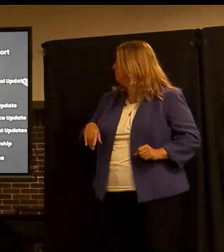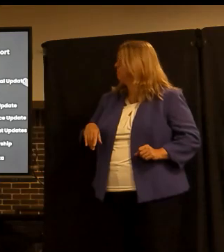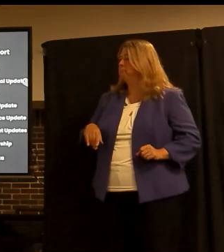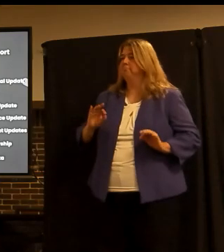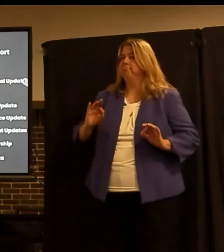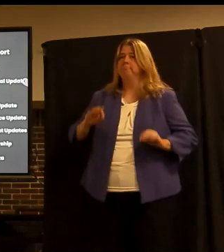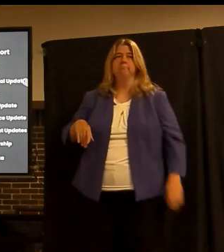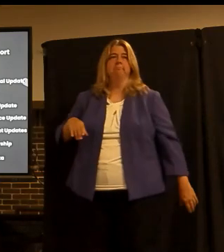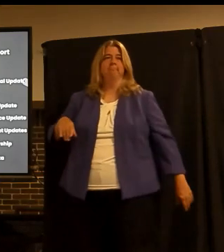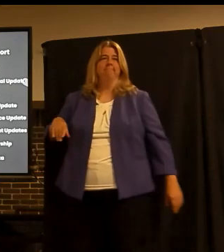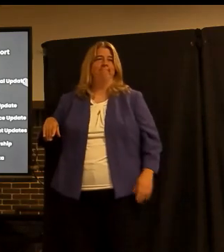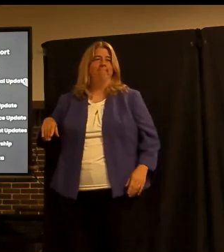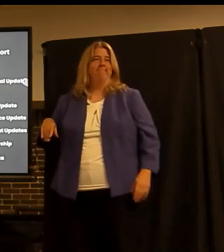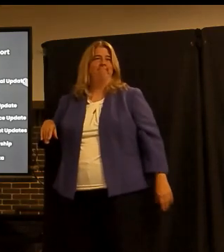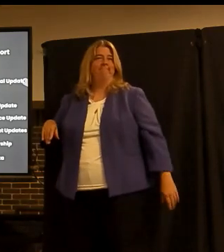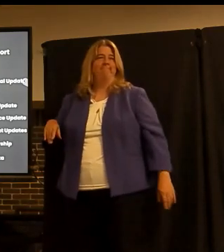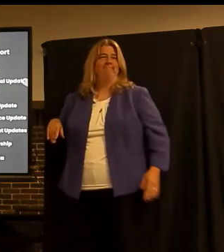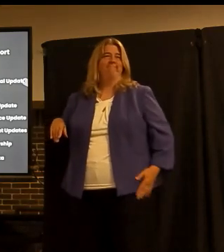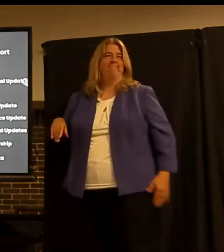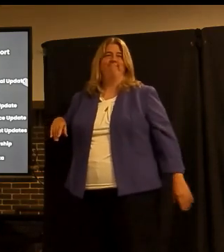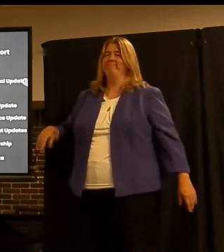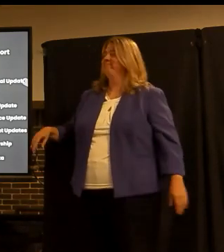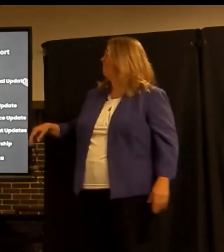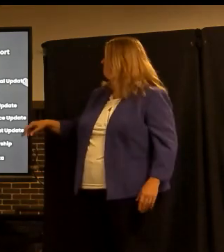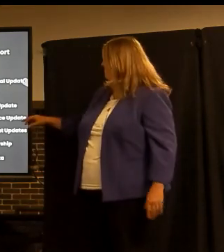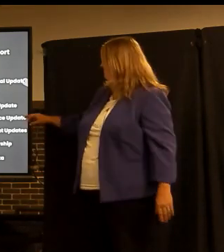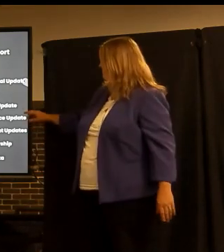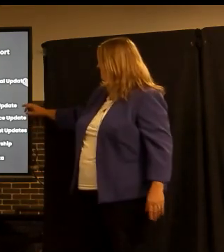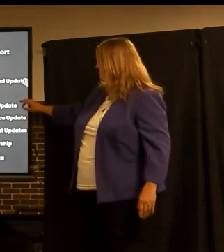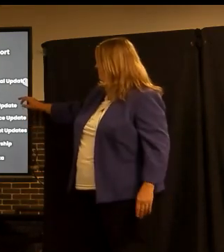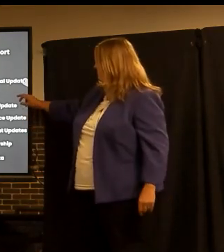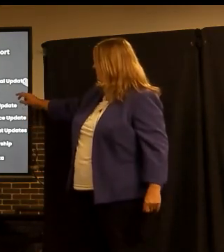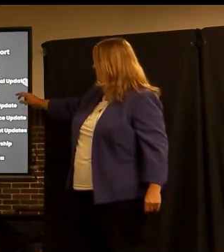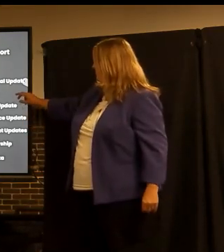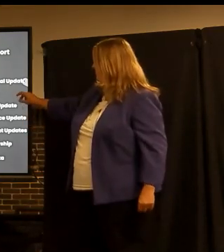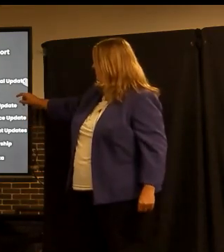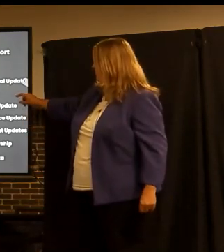data from 24-25 school year.